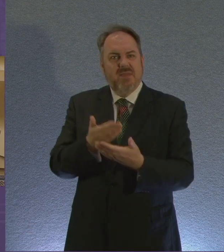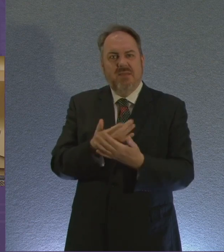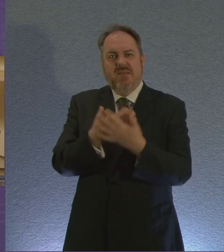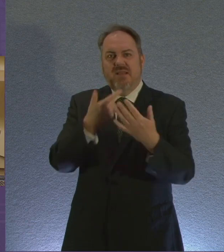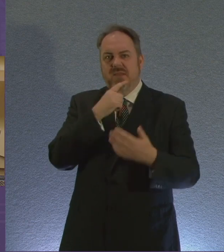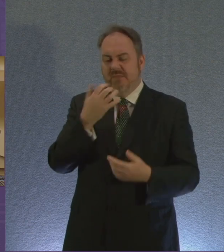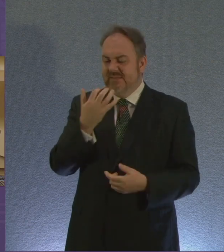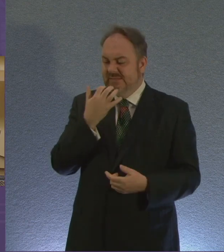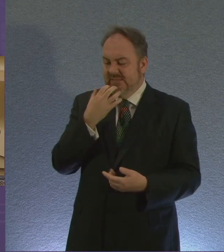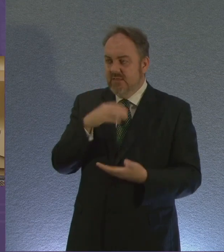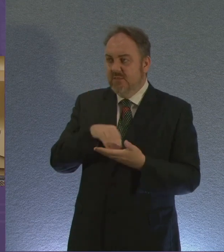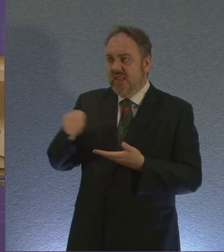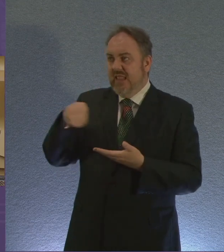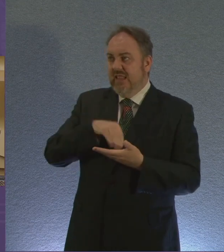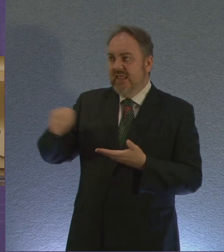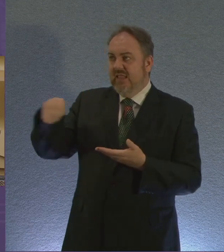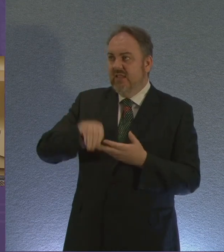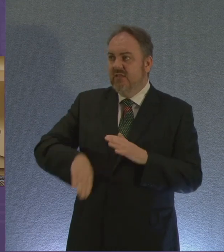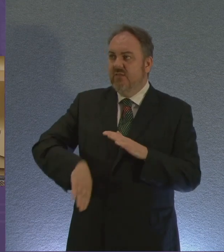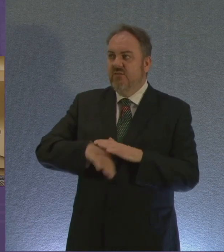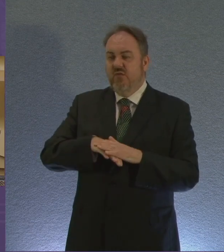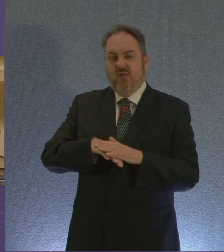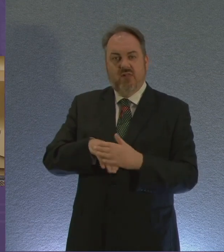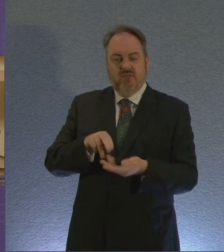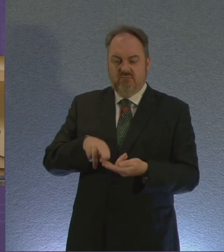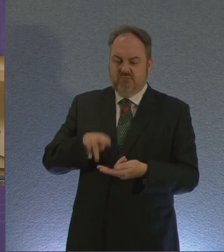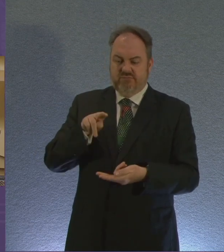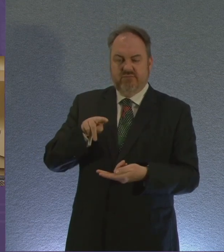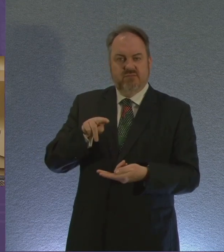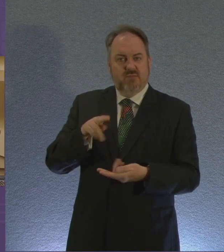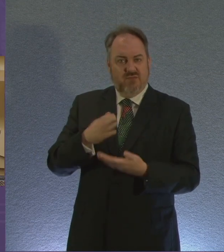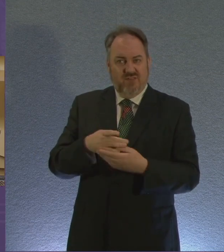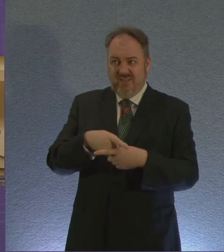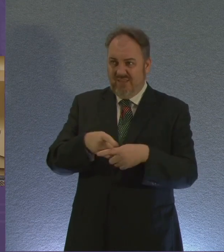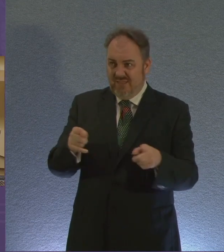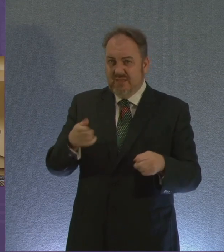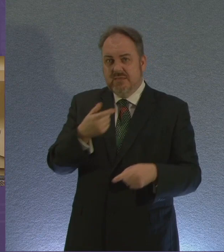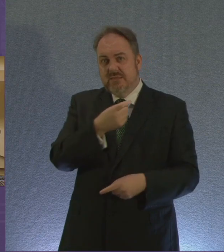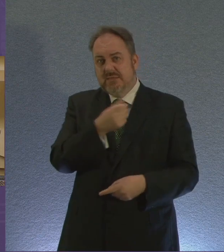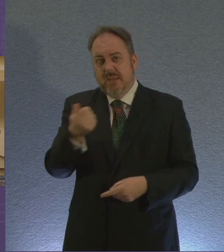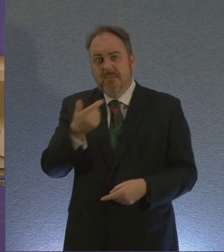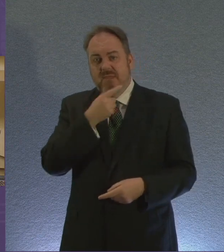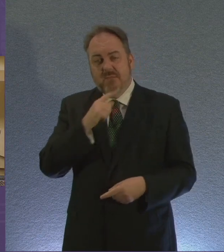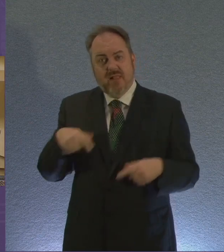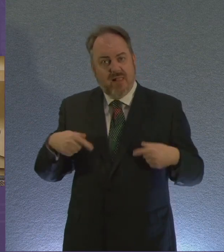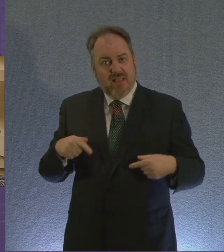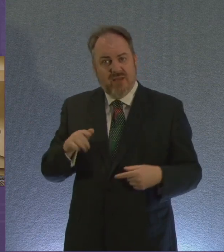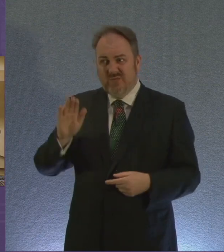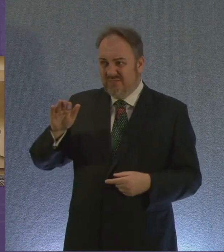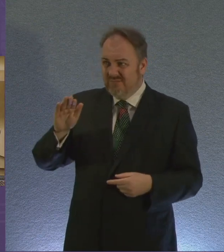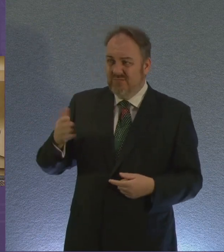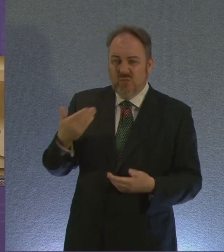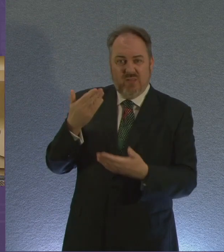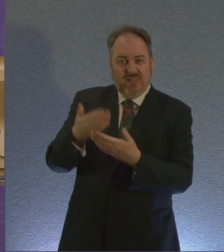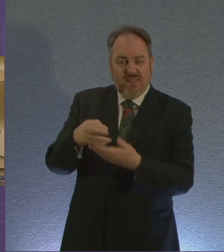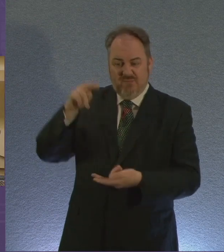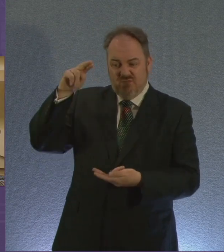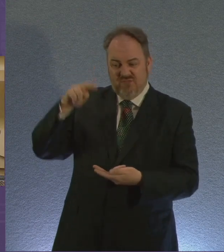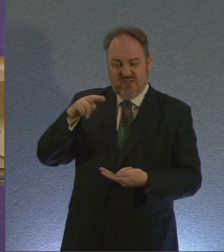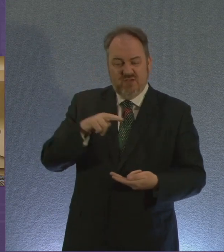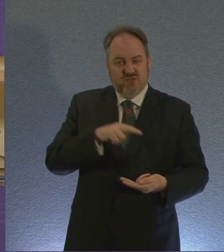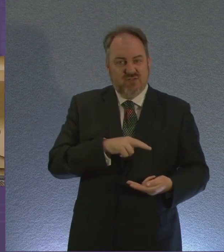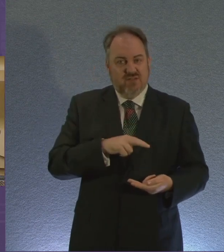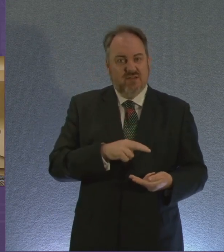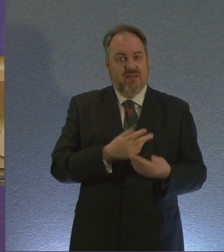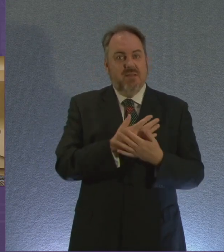the moment who will be eligible for a reduction that are not receiving it, and indeed, importantly, just now there will be many people